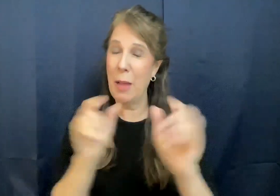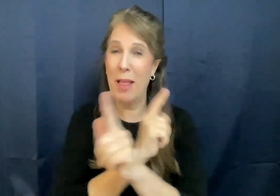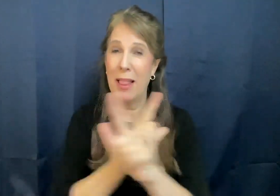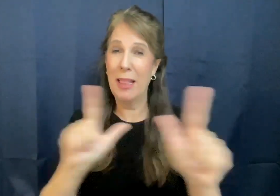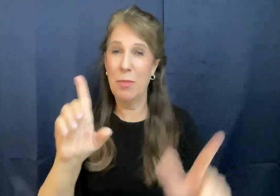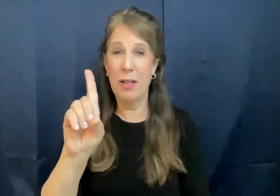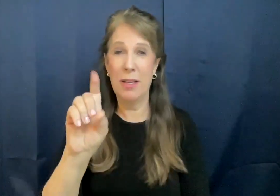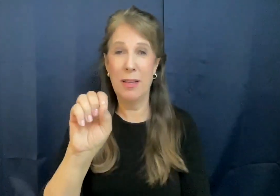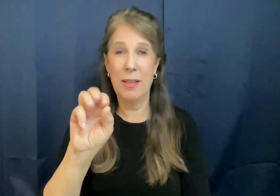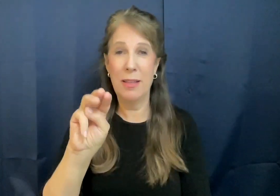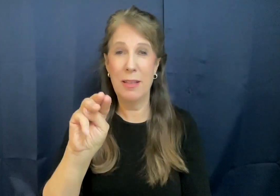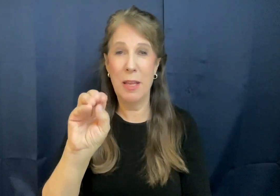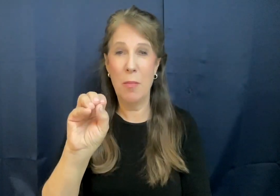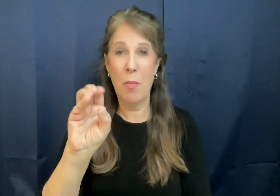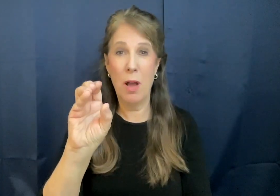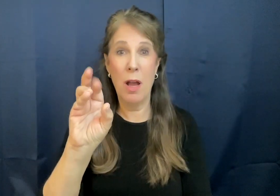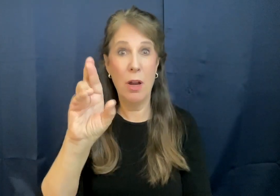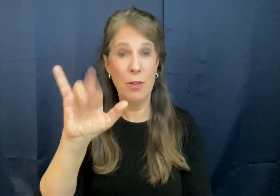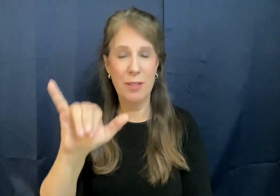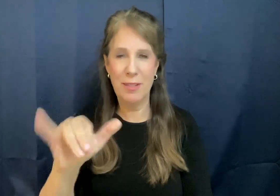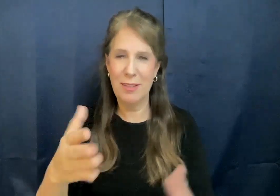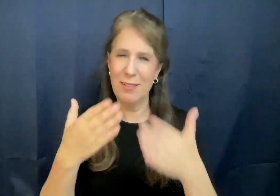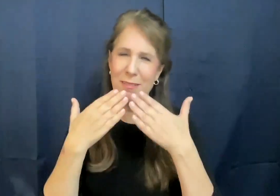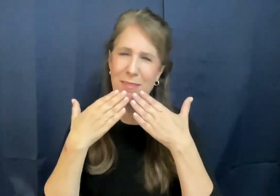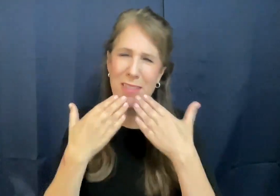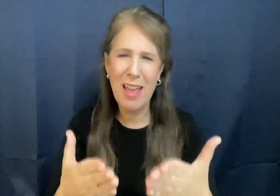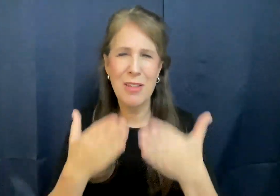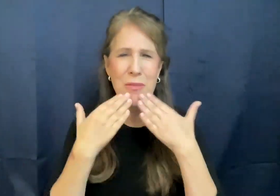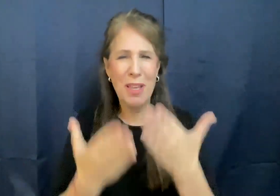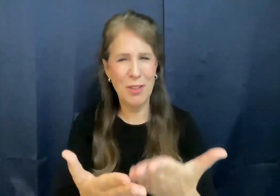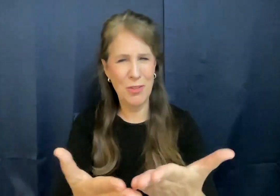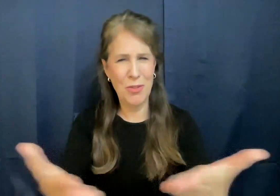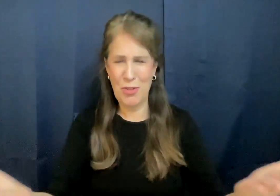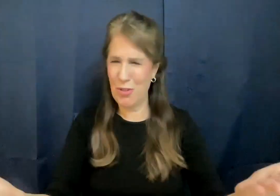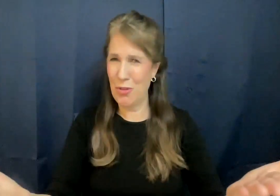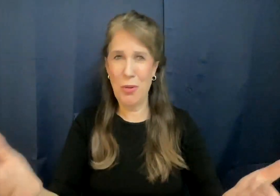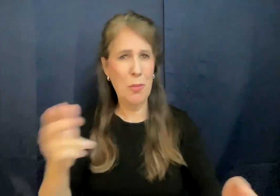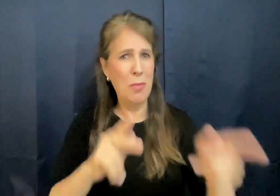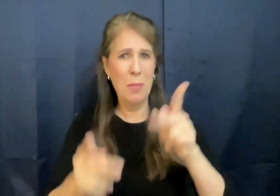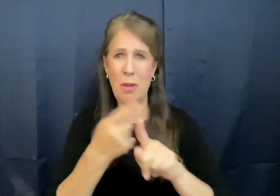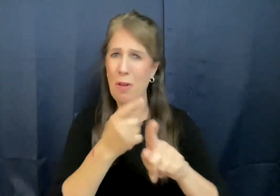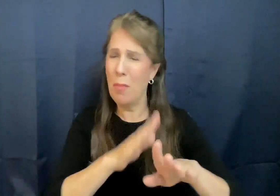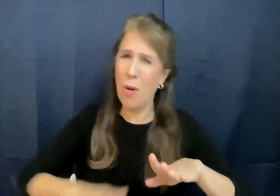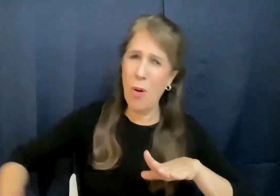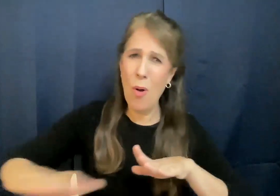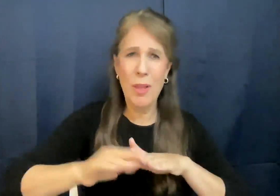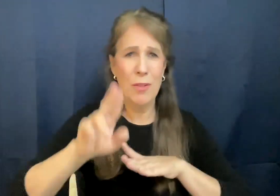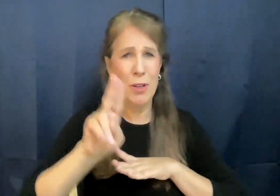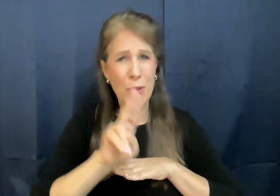Thank you. Thank you, the hundreds of thousands who've gathered from all over the United States, all people of